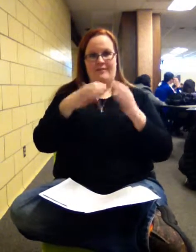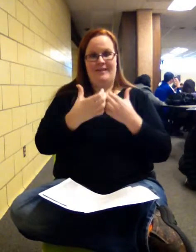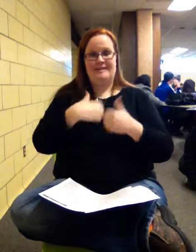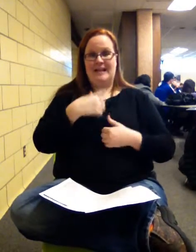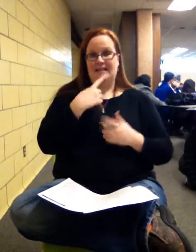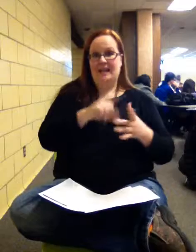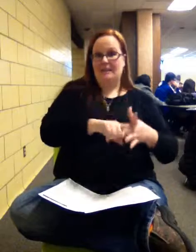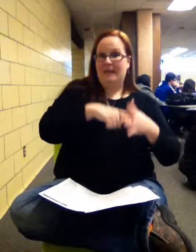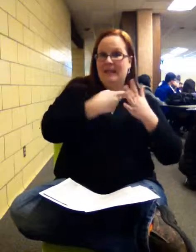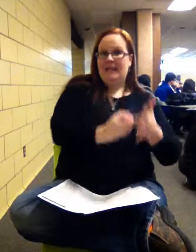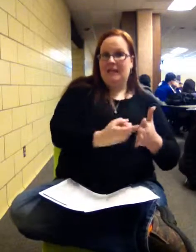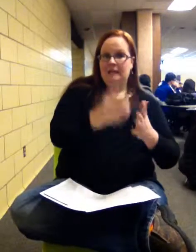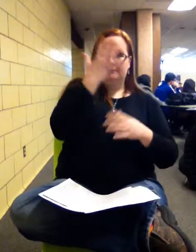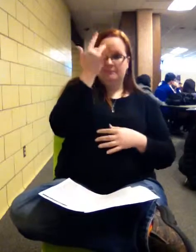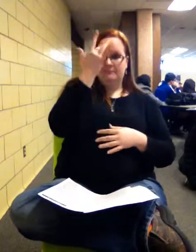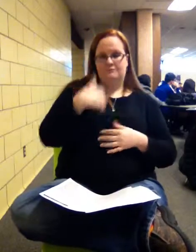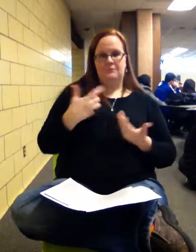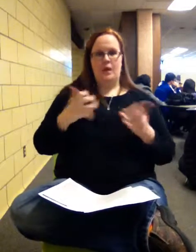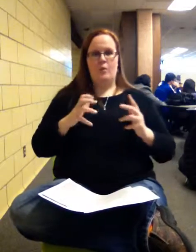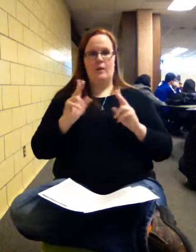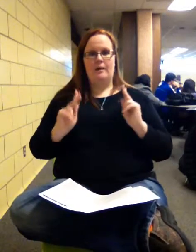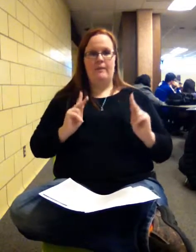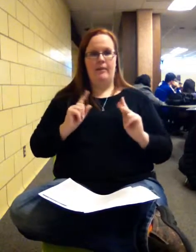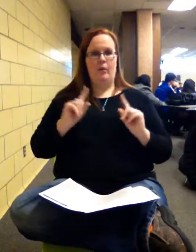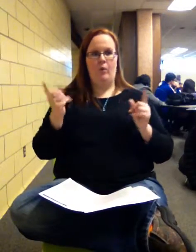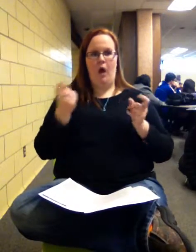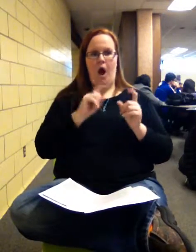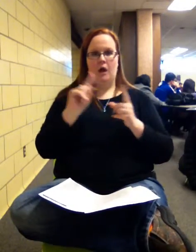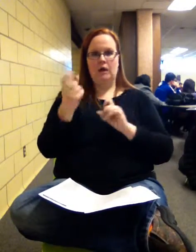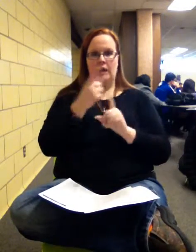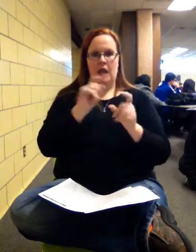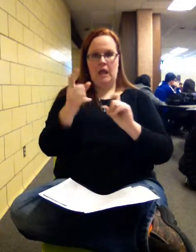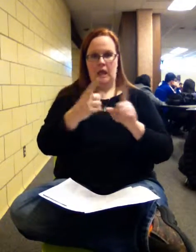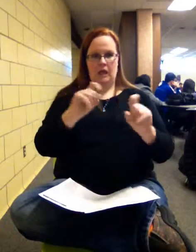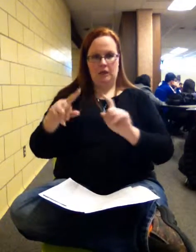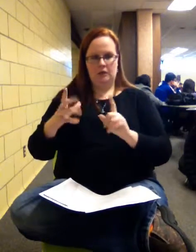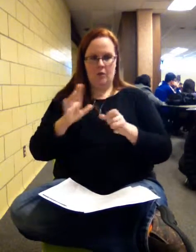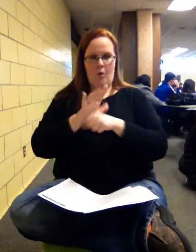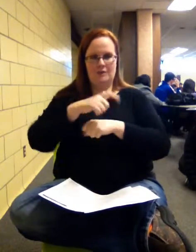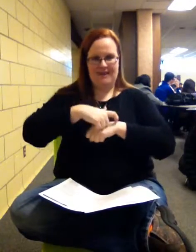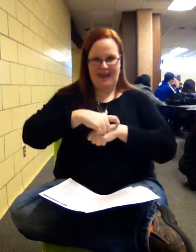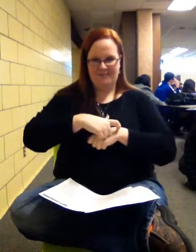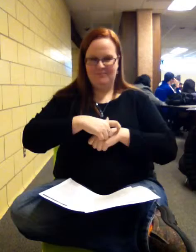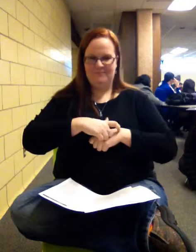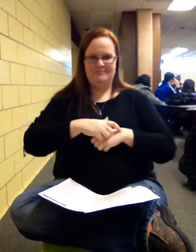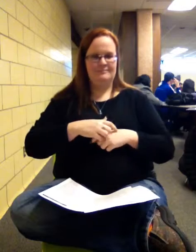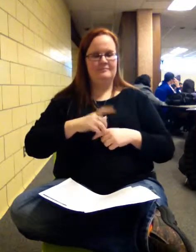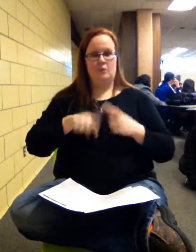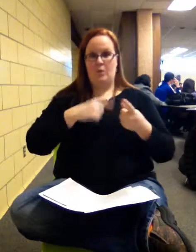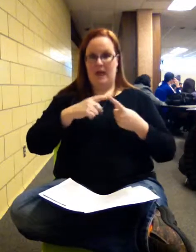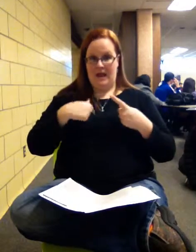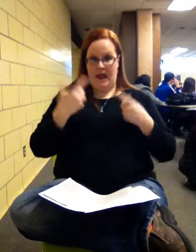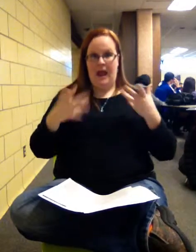of class is because I don't want people wandering in all during class handing me their papers. So once I pick up the papers and start